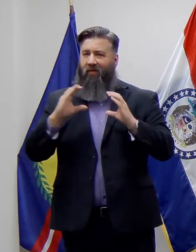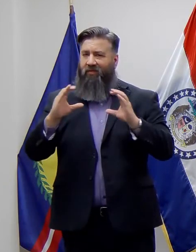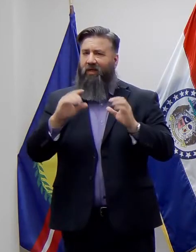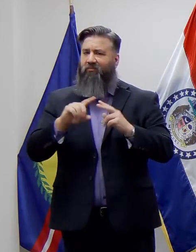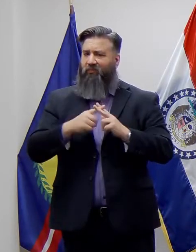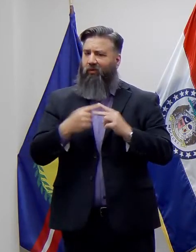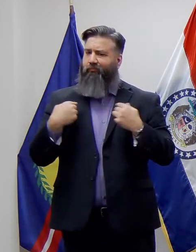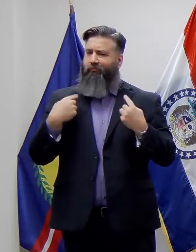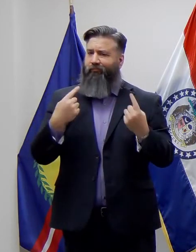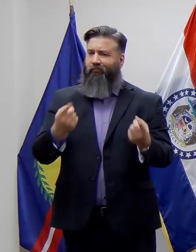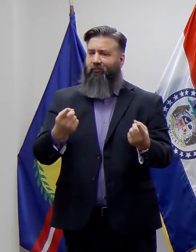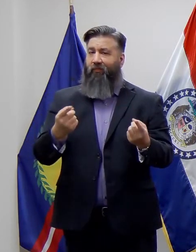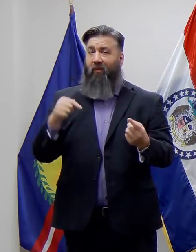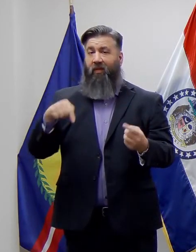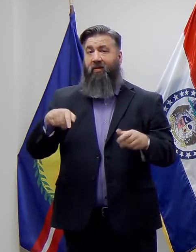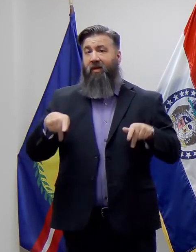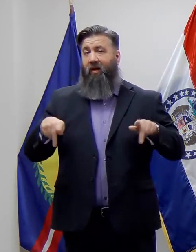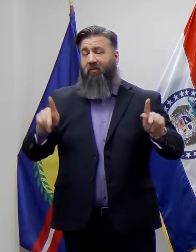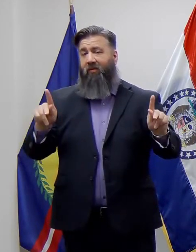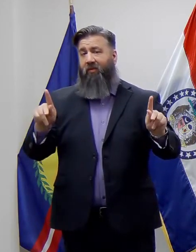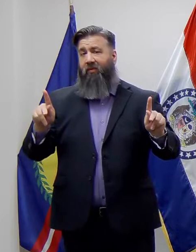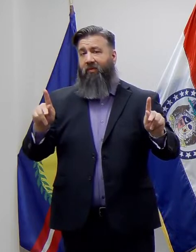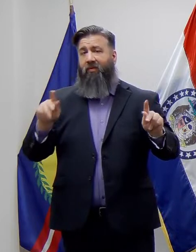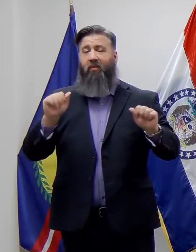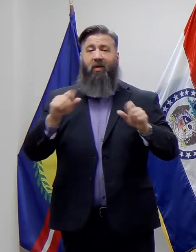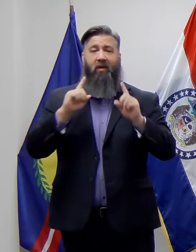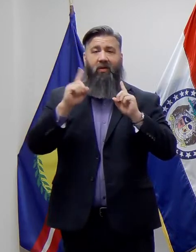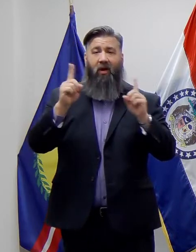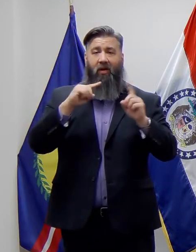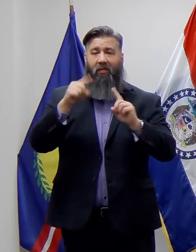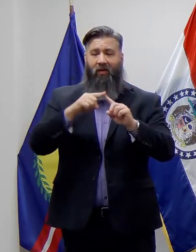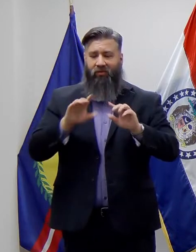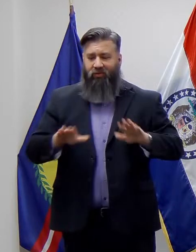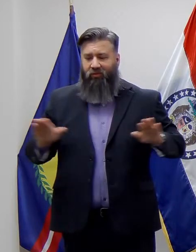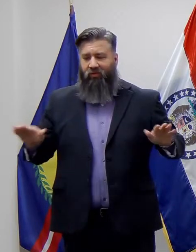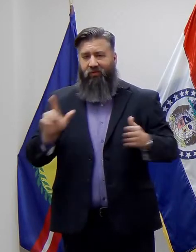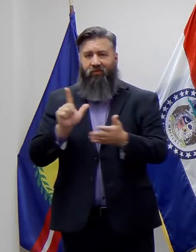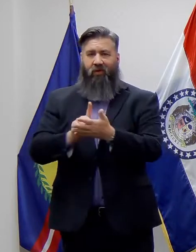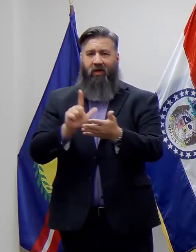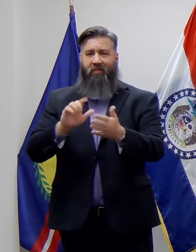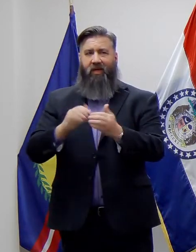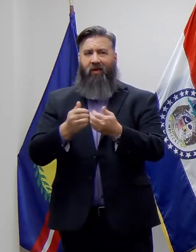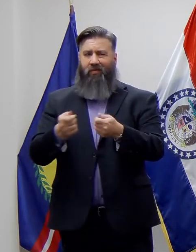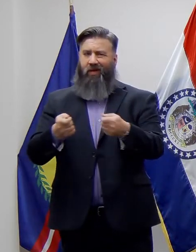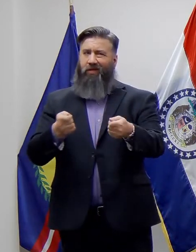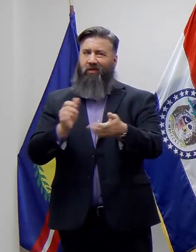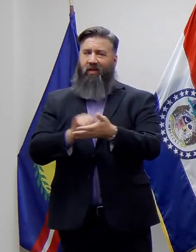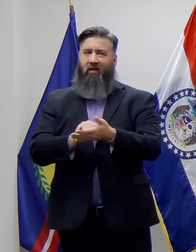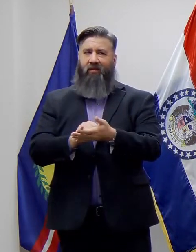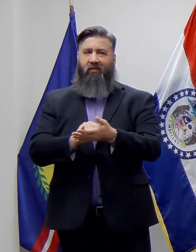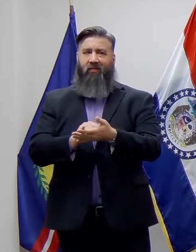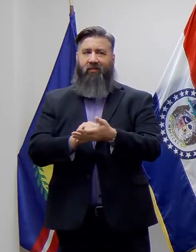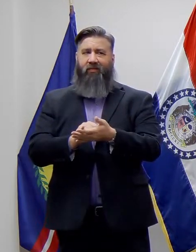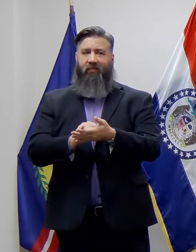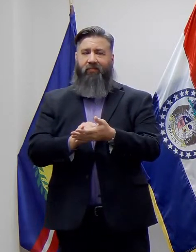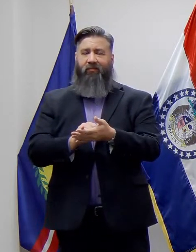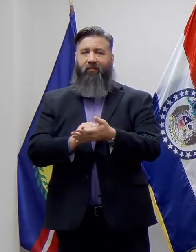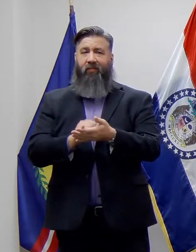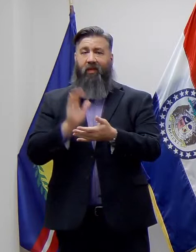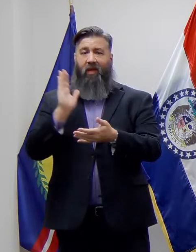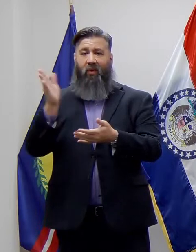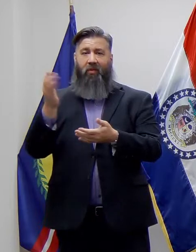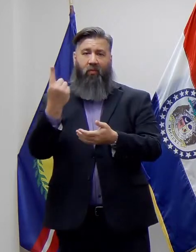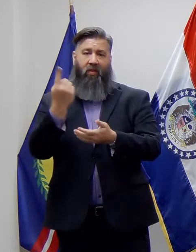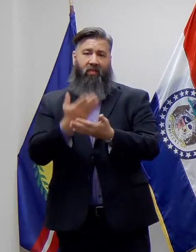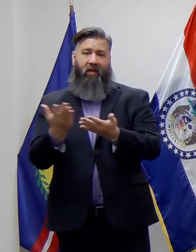think certainly this is an opportunity to talk about juvenile crimes and how we're managing them for sure, and that'll be one of the things that